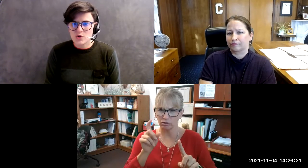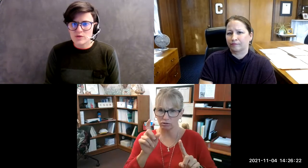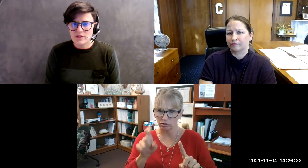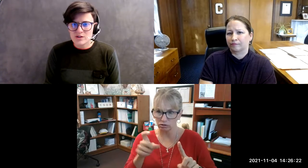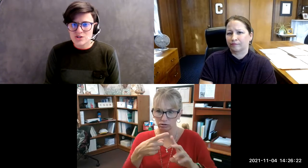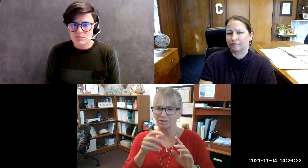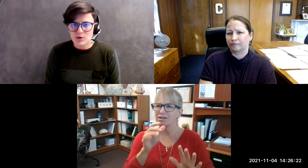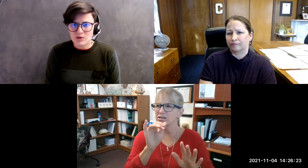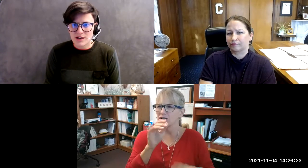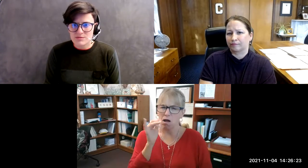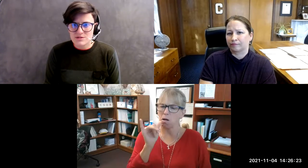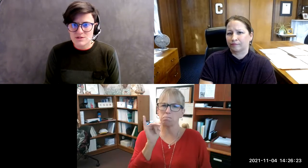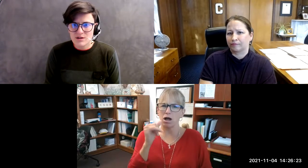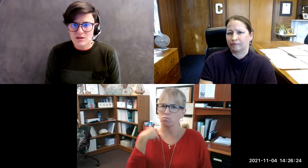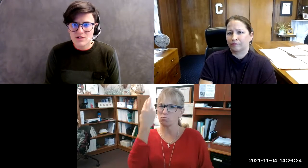youth leadership programs.